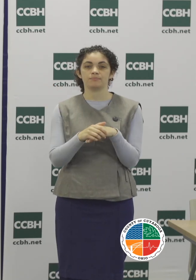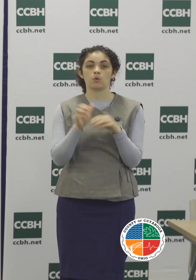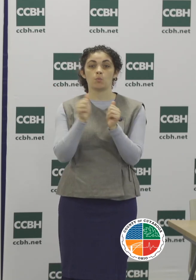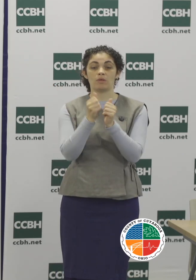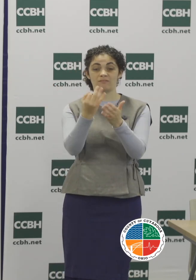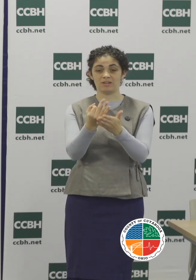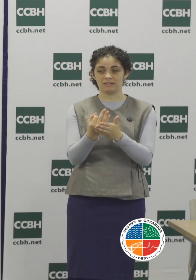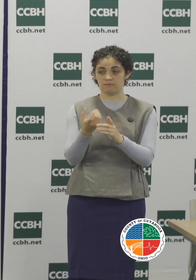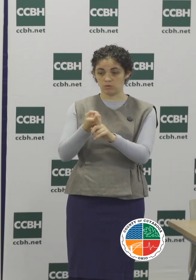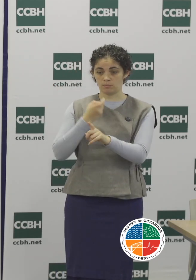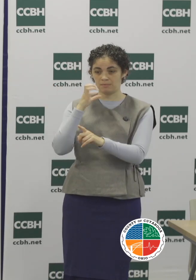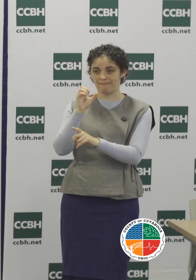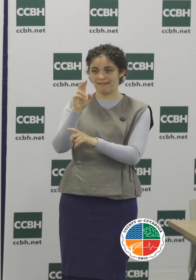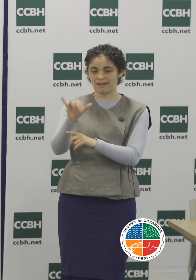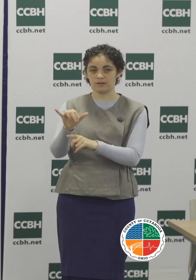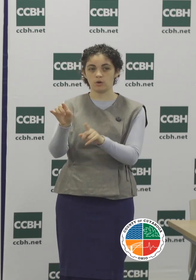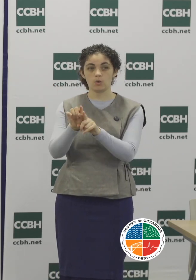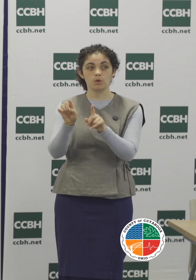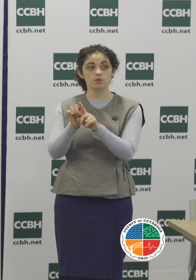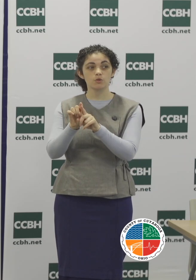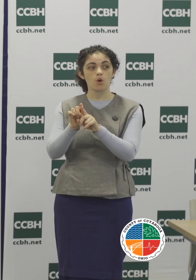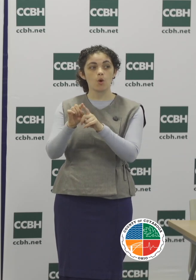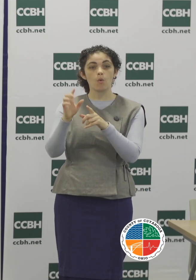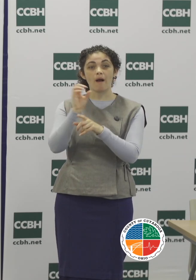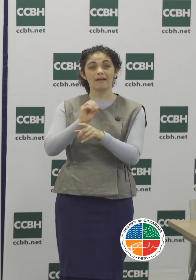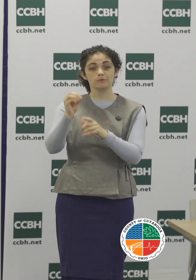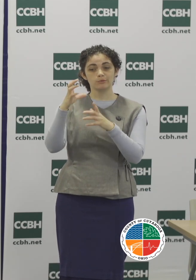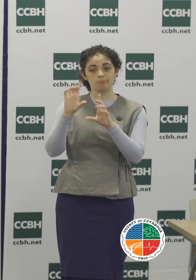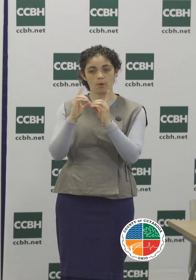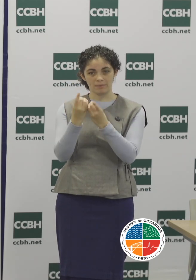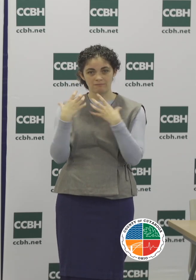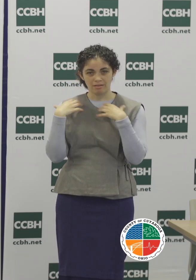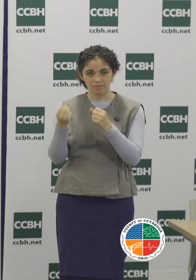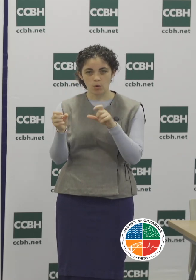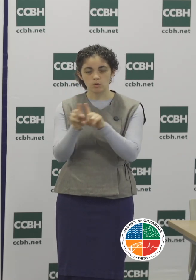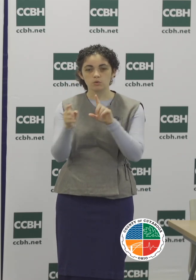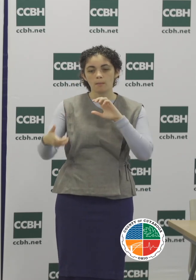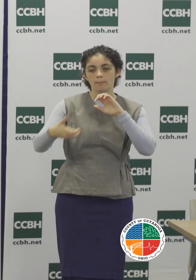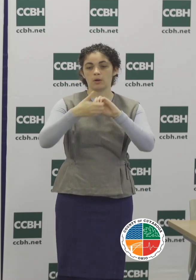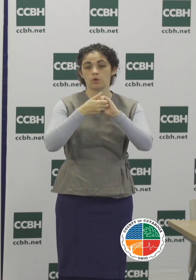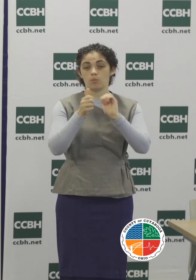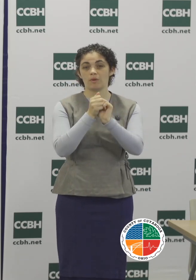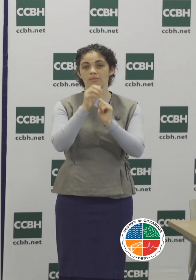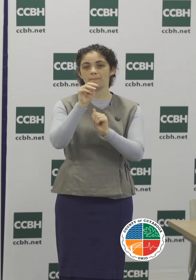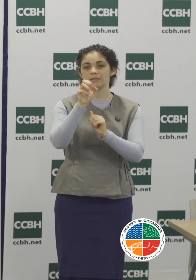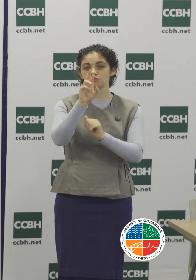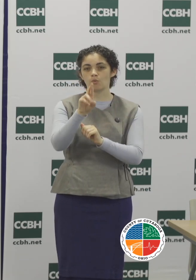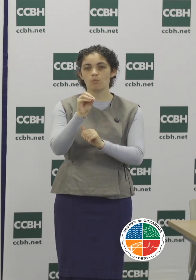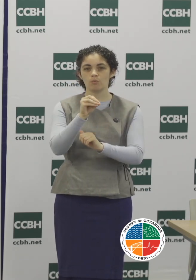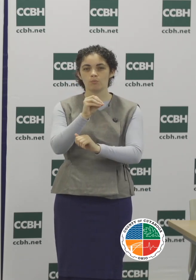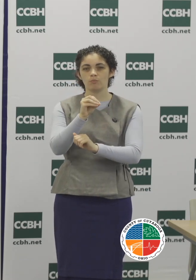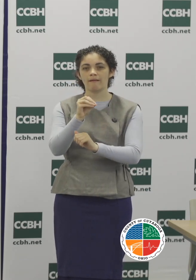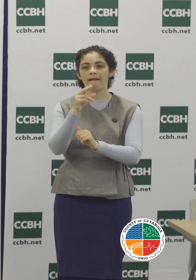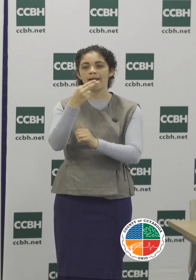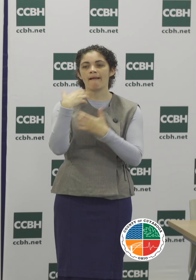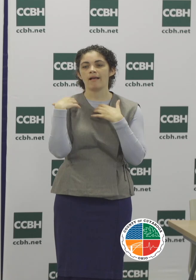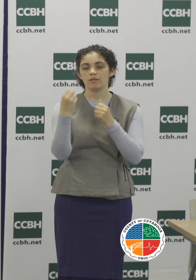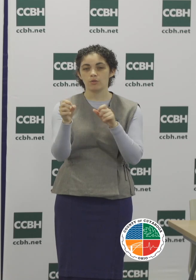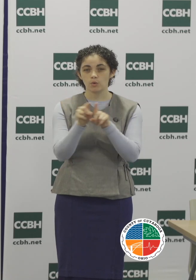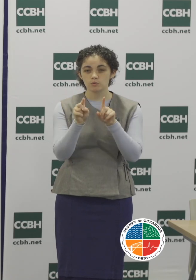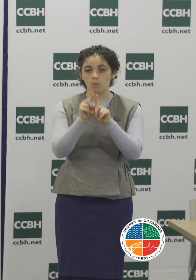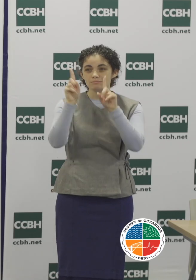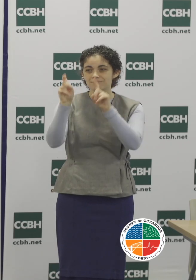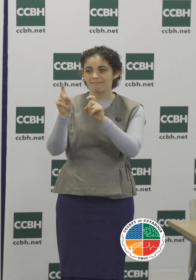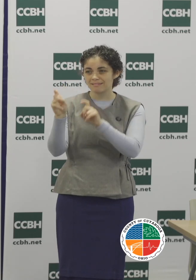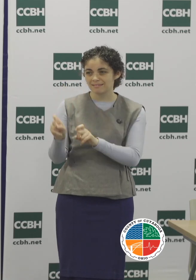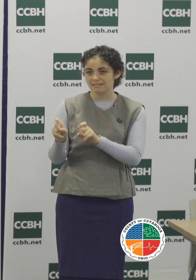funding from the county, supplies from the Ohio Department of Health, and our partnership with Metro Health, we have begun testing in the